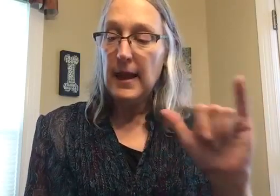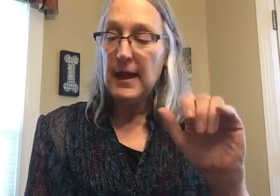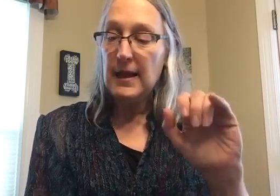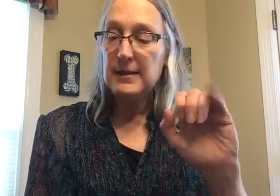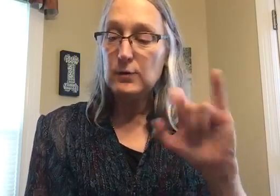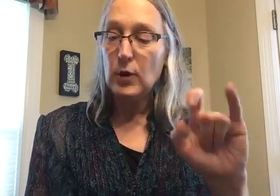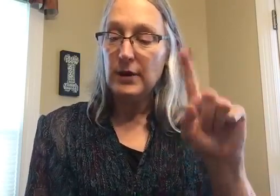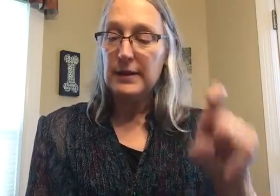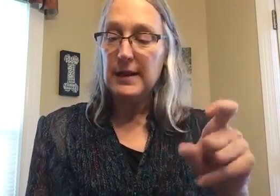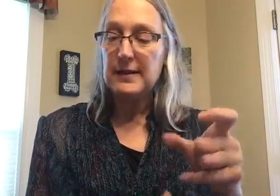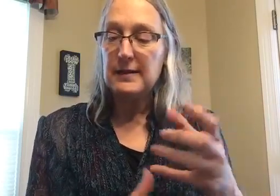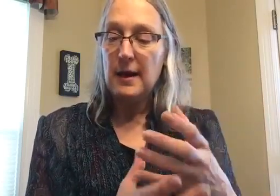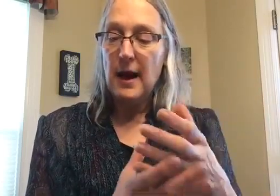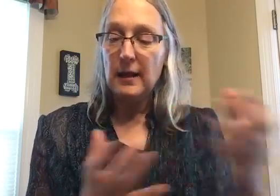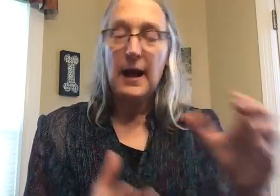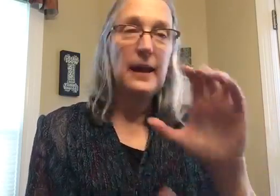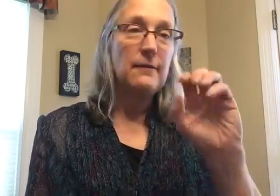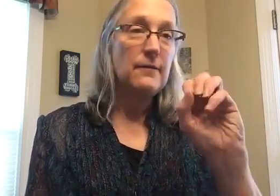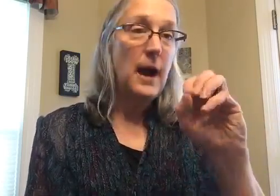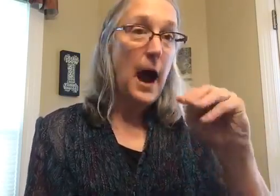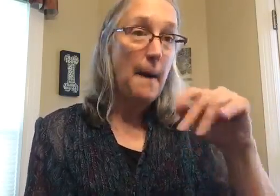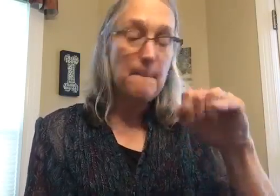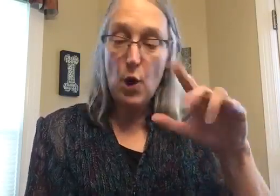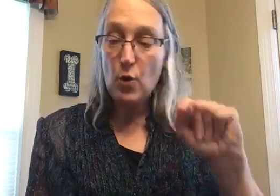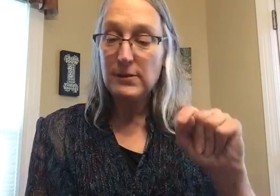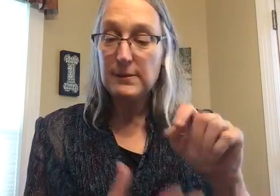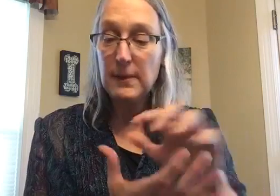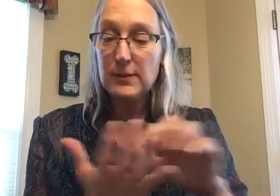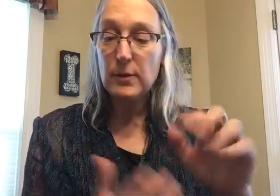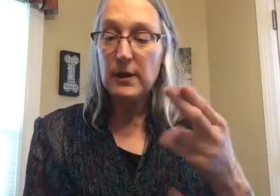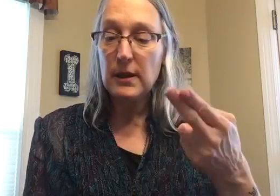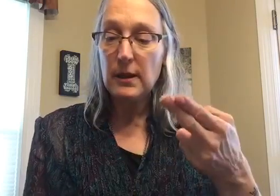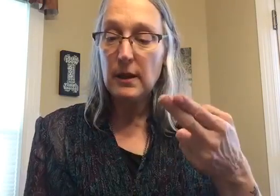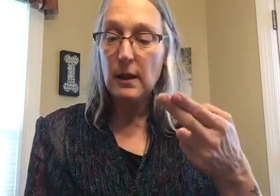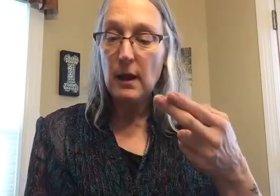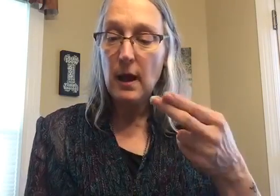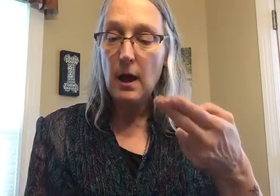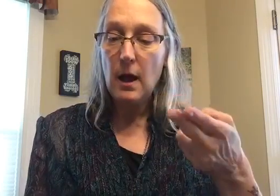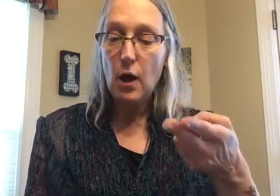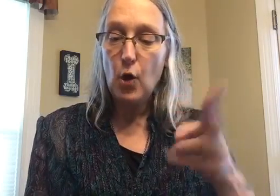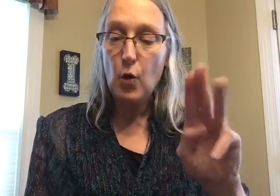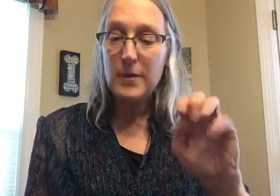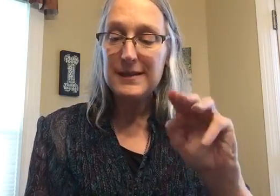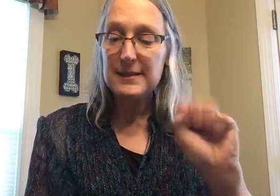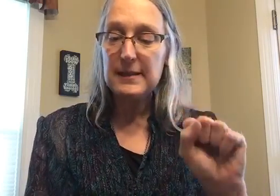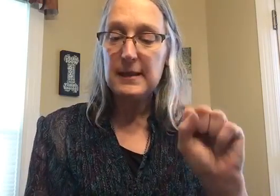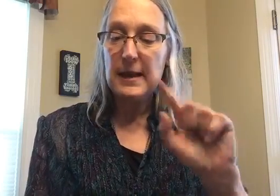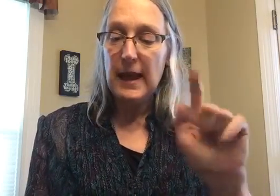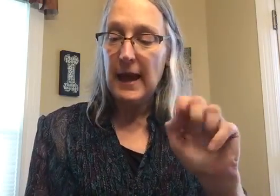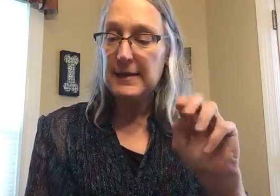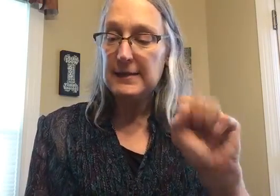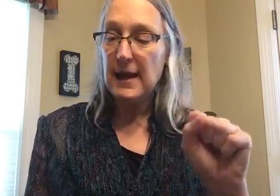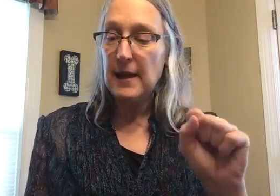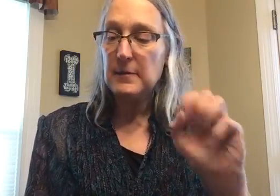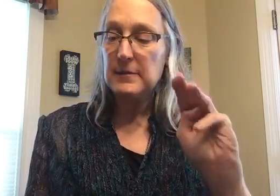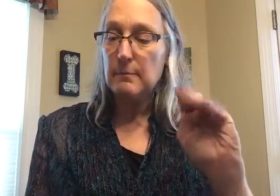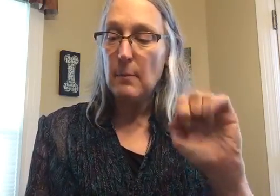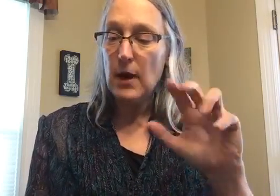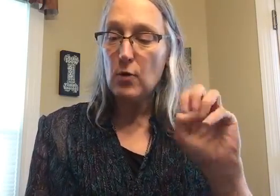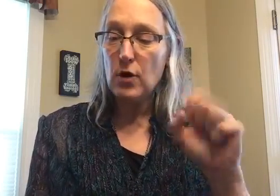Clay soil needs a lot of compost mixed with it, humus, enzymes, microbes